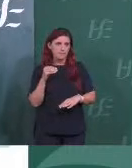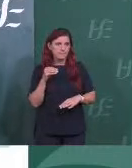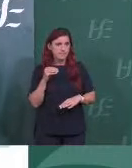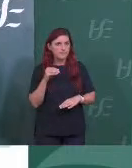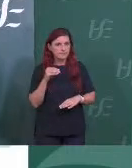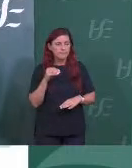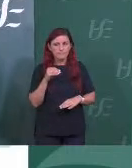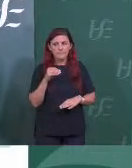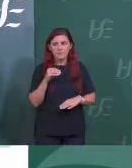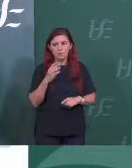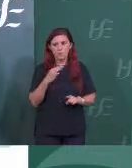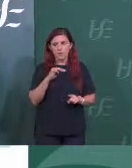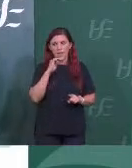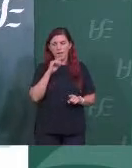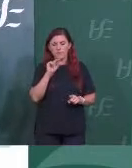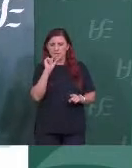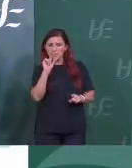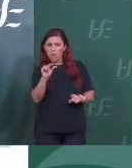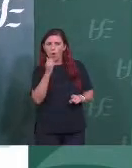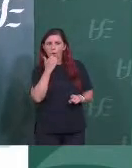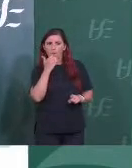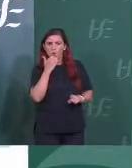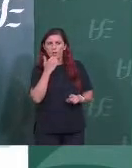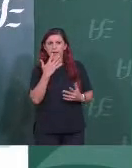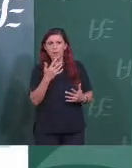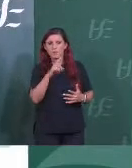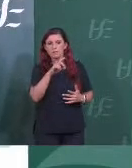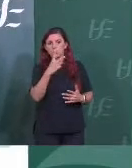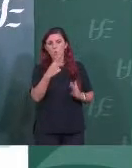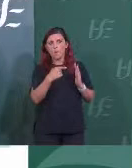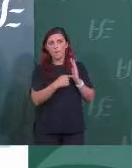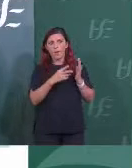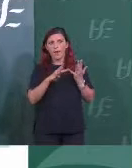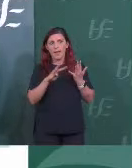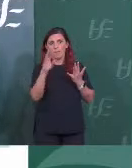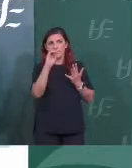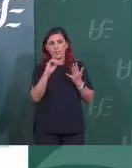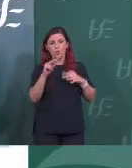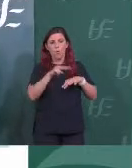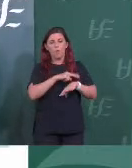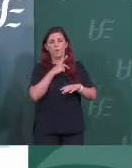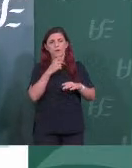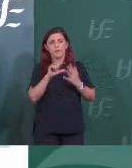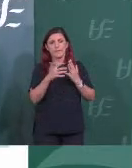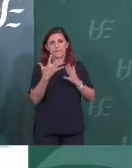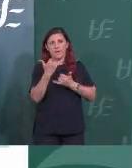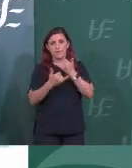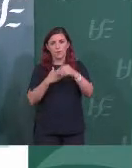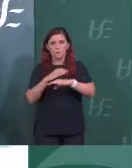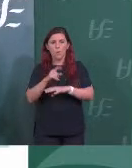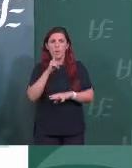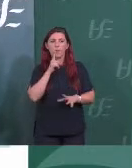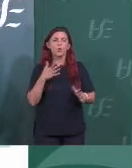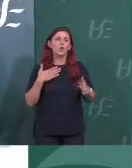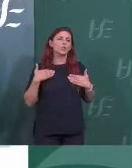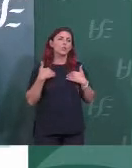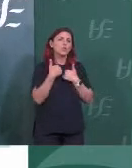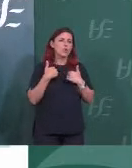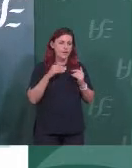remains the case a very small proportion, 2.9%, are in the over 65 age group. The real concern, of course, that 19 to